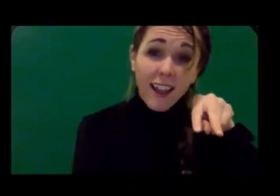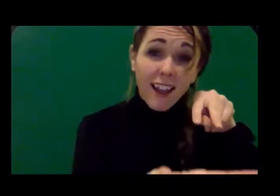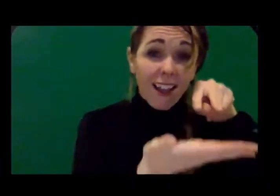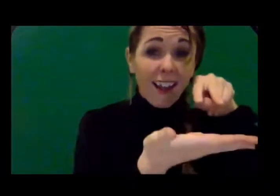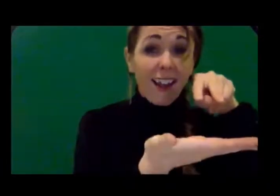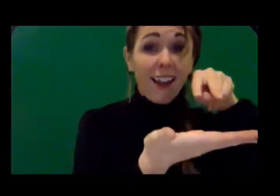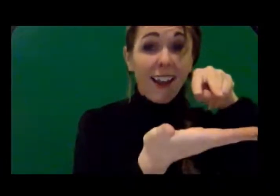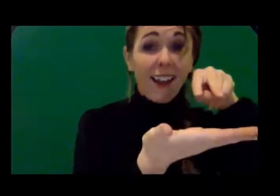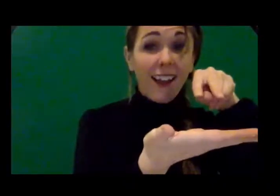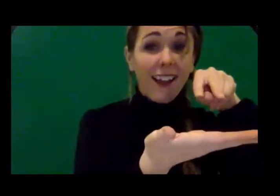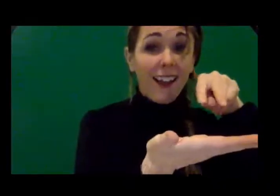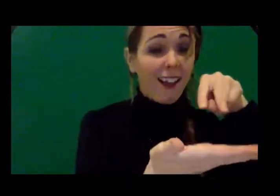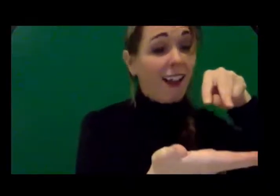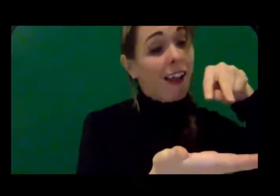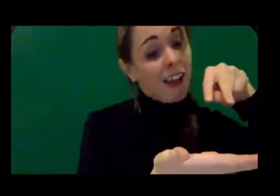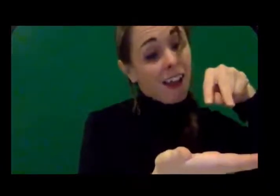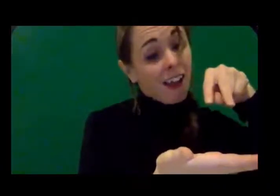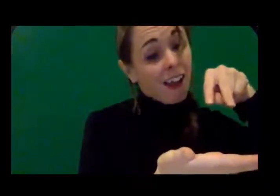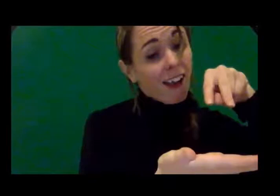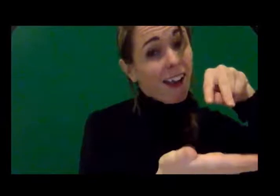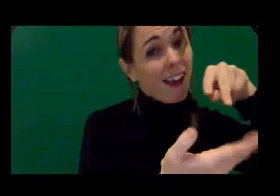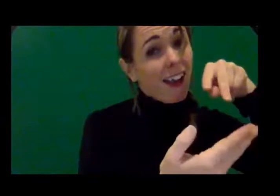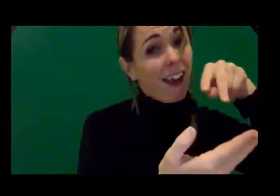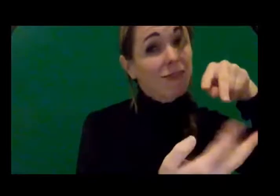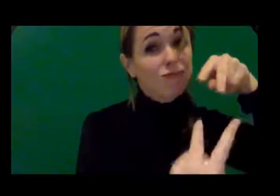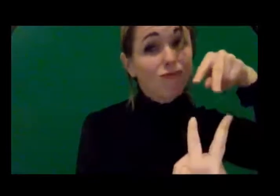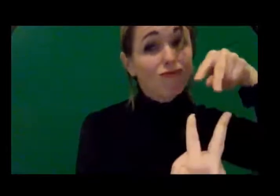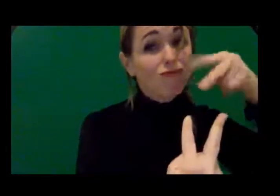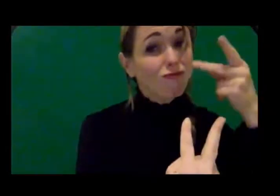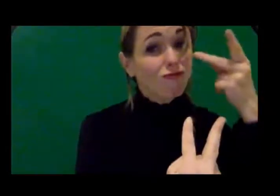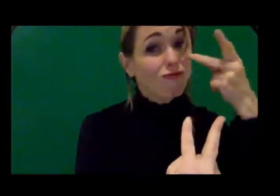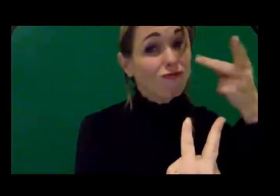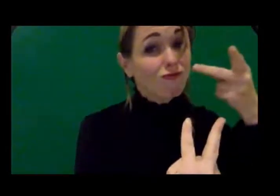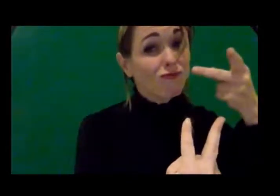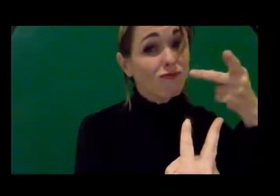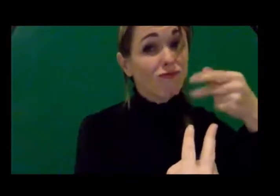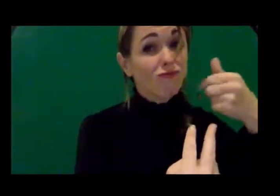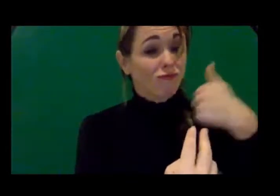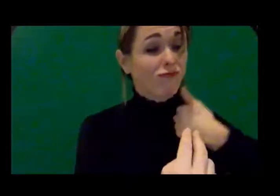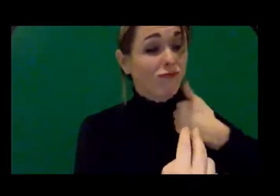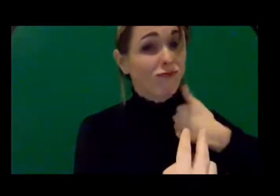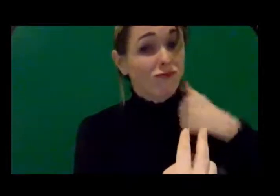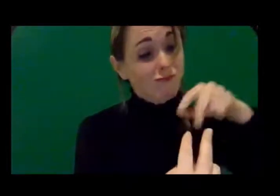staring, just mesmerized with himself.